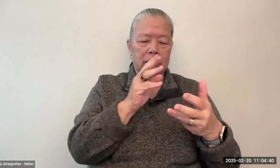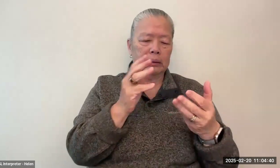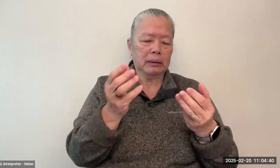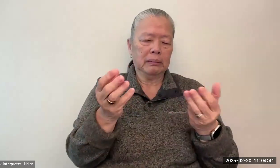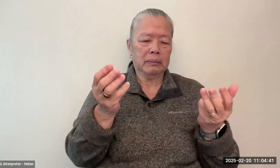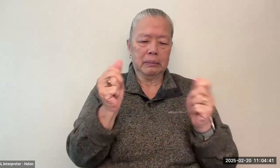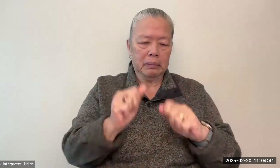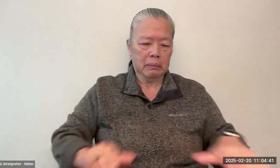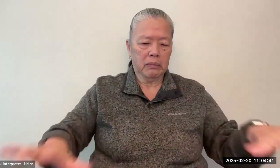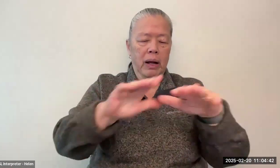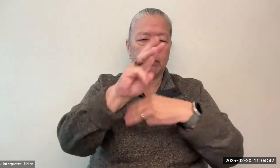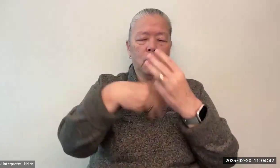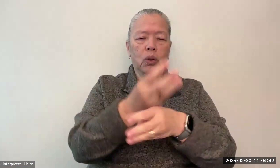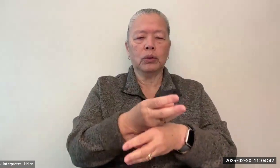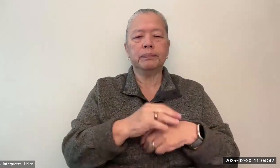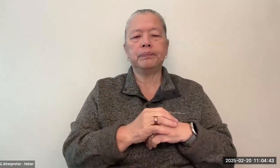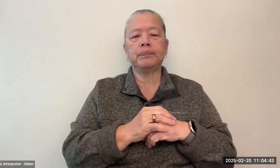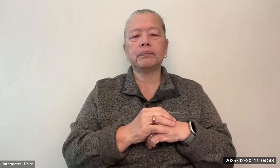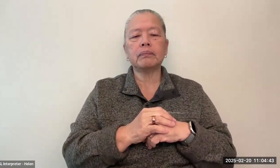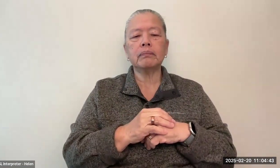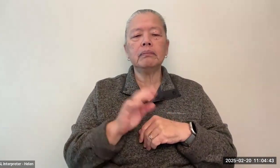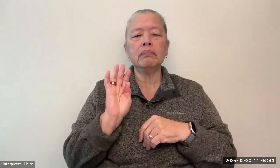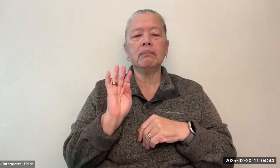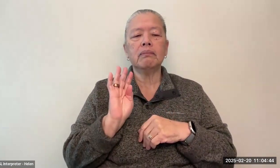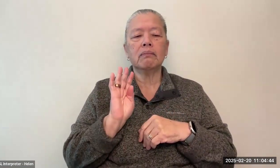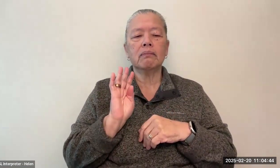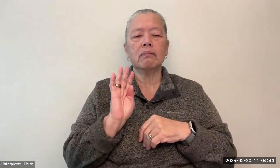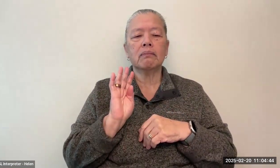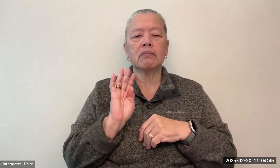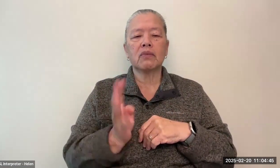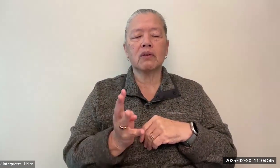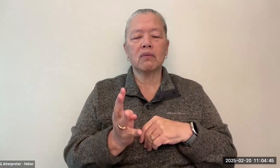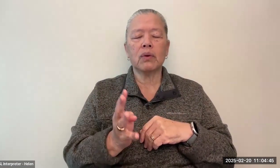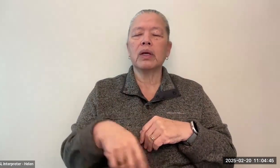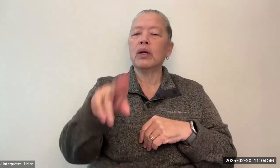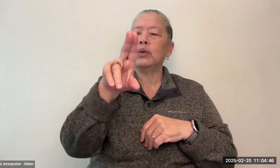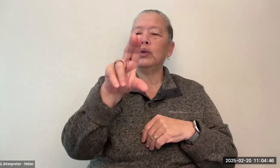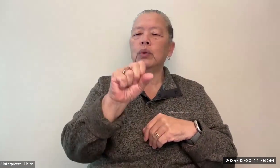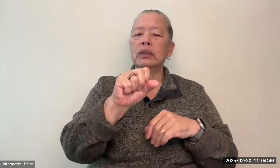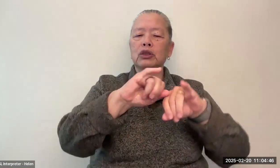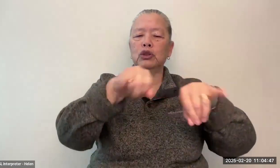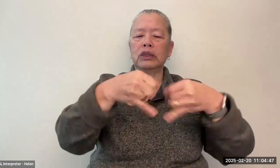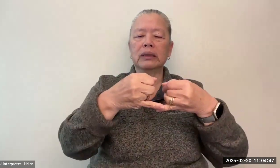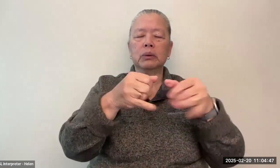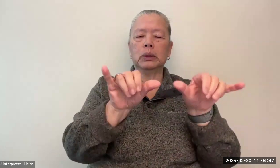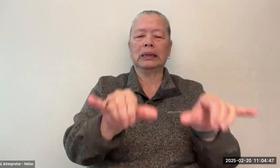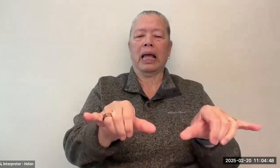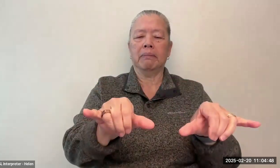worldwide. Fourth, the 5 U.S. jurisdictions will remain just as they